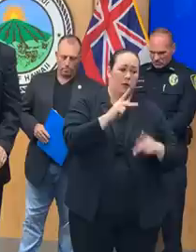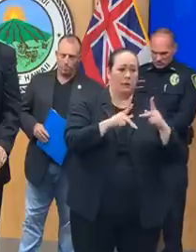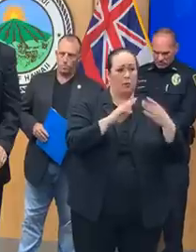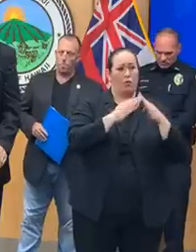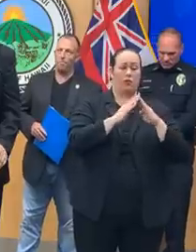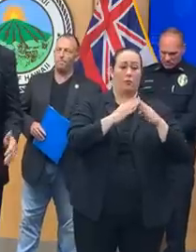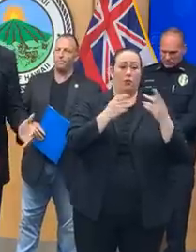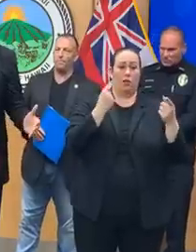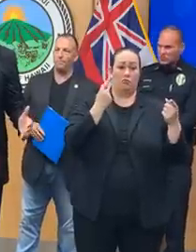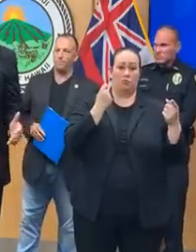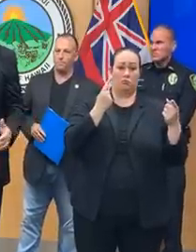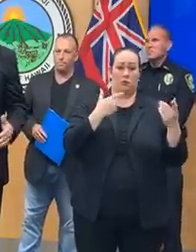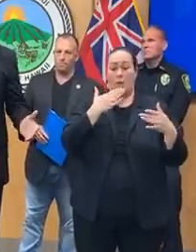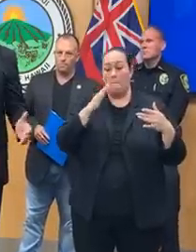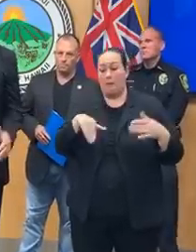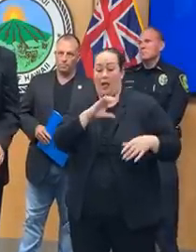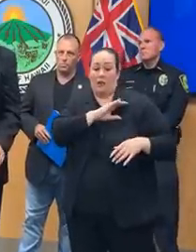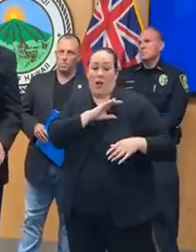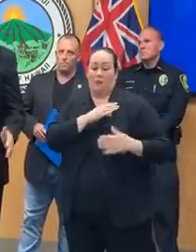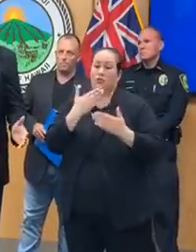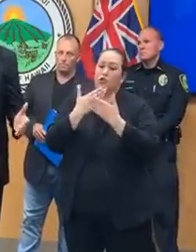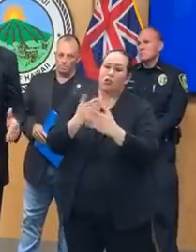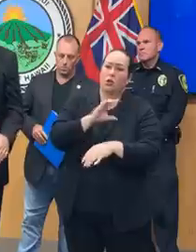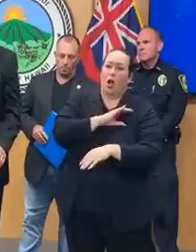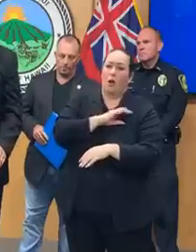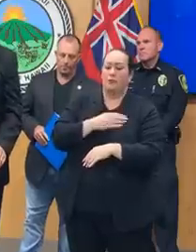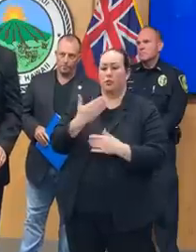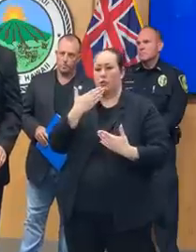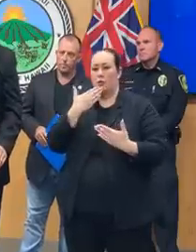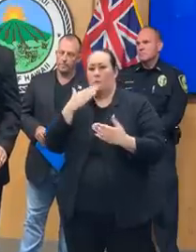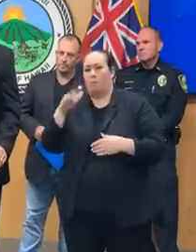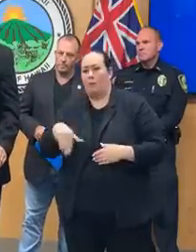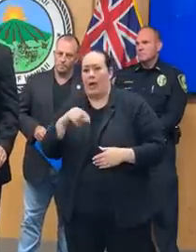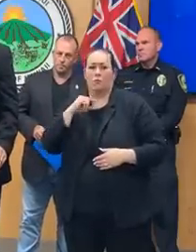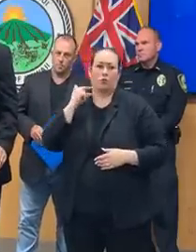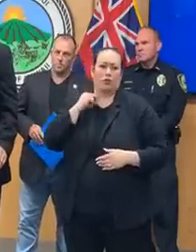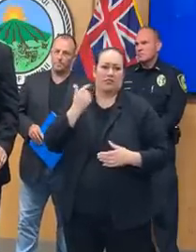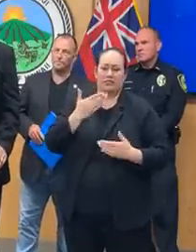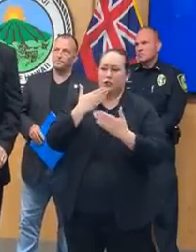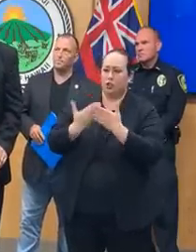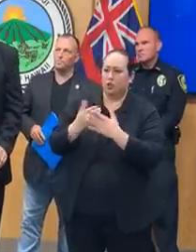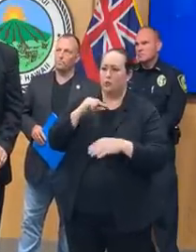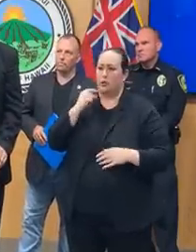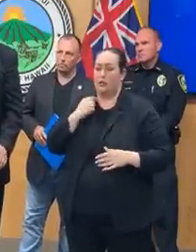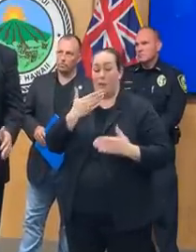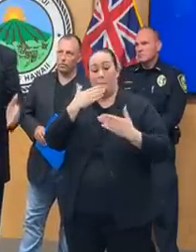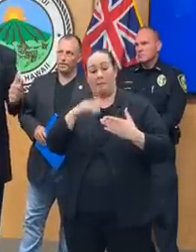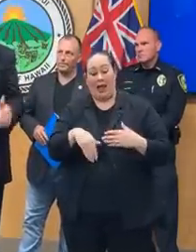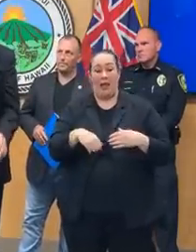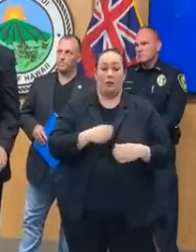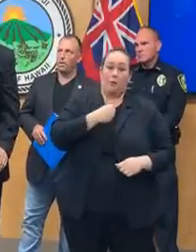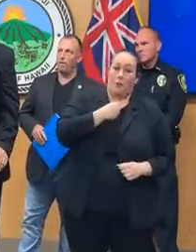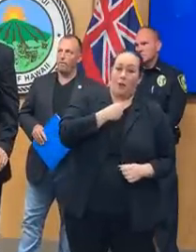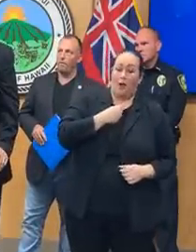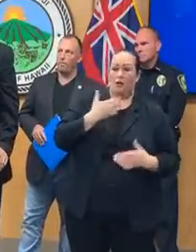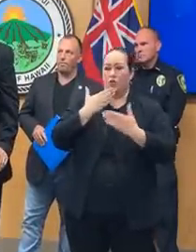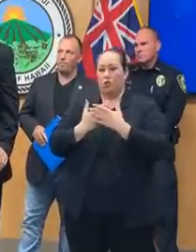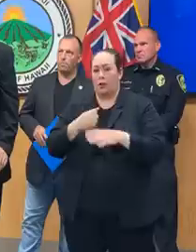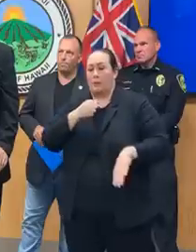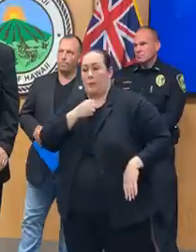community. There's bad cops, there's good cops, there's bad priests, good priests, bad media, good media. My guess is